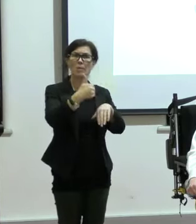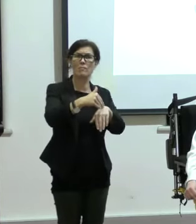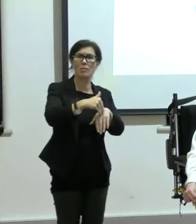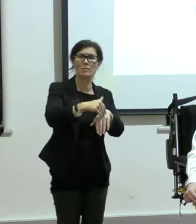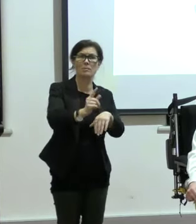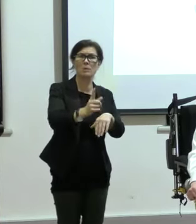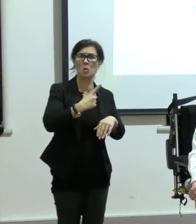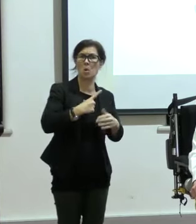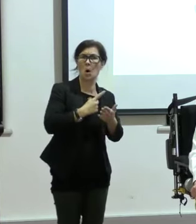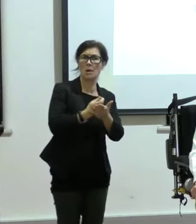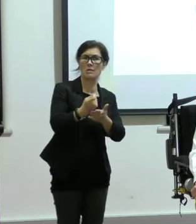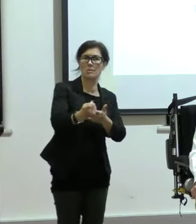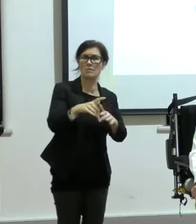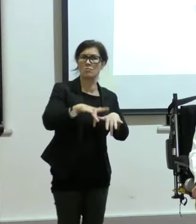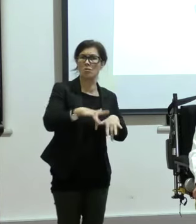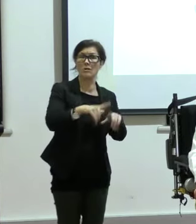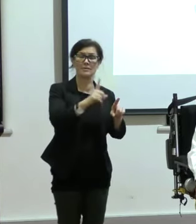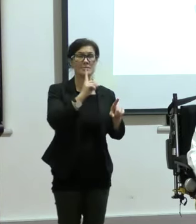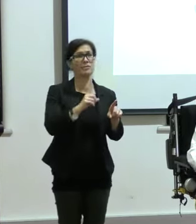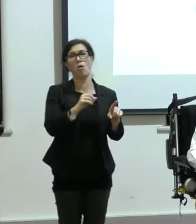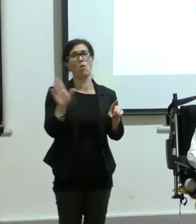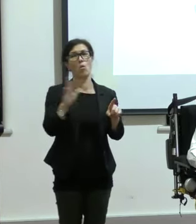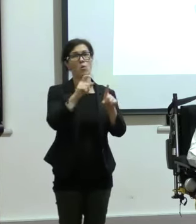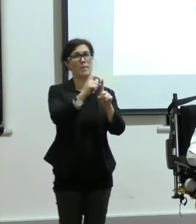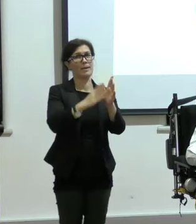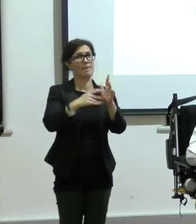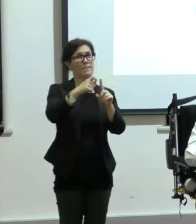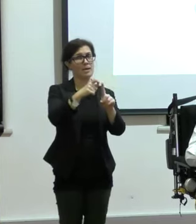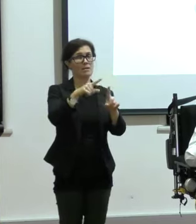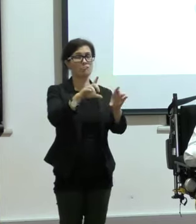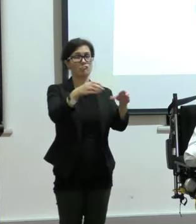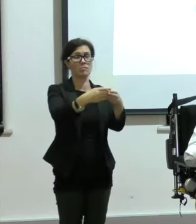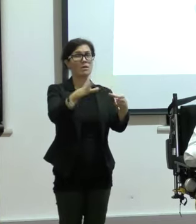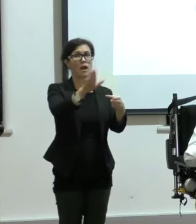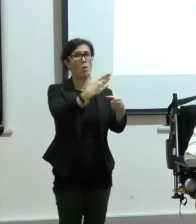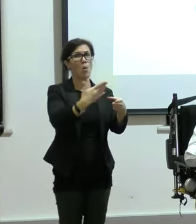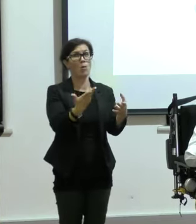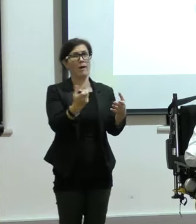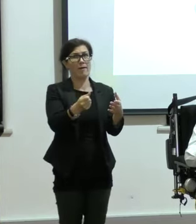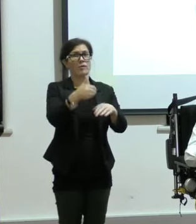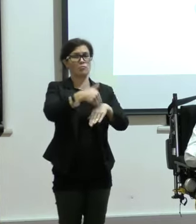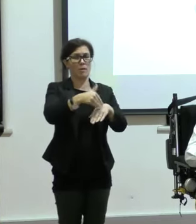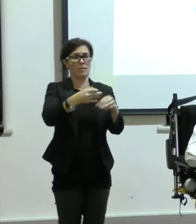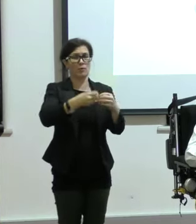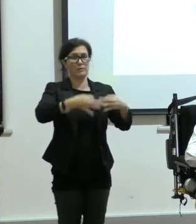they've said that this is a problem with all PMPs, and a lot of it's